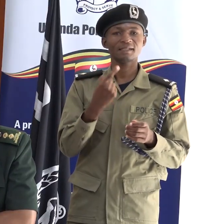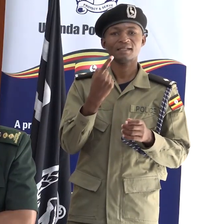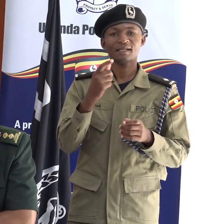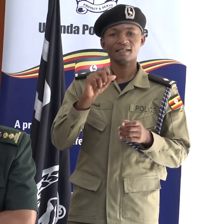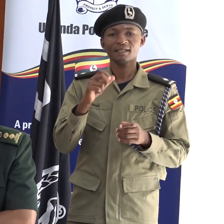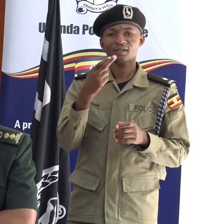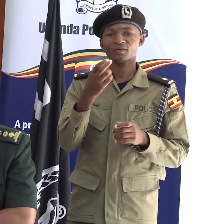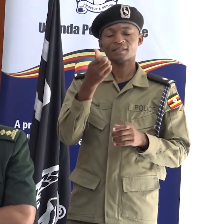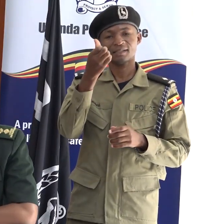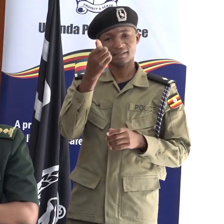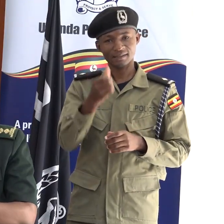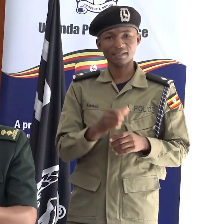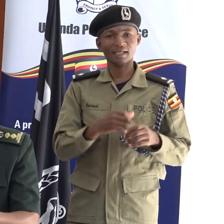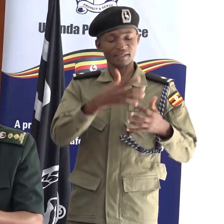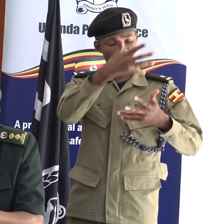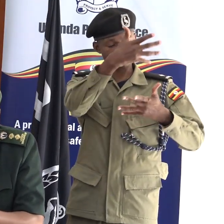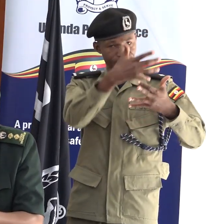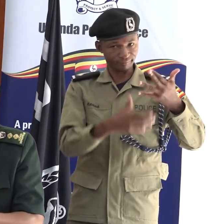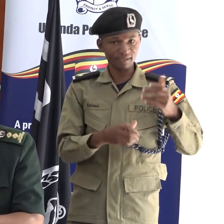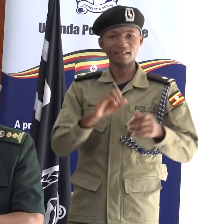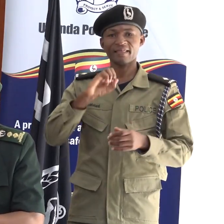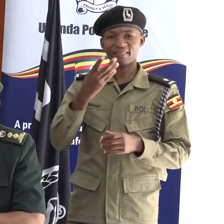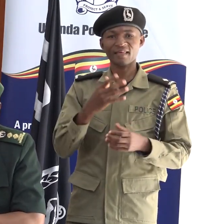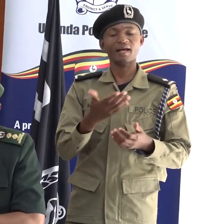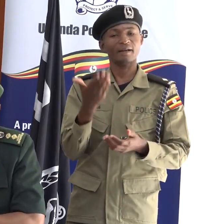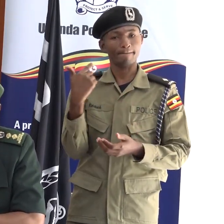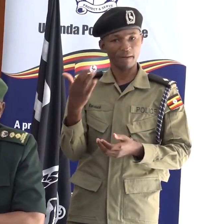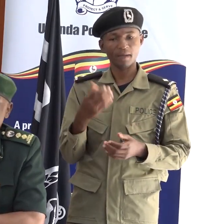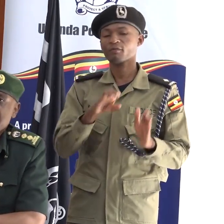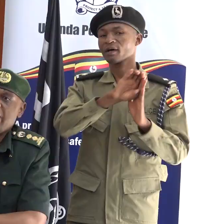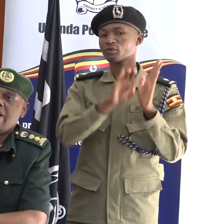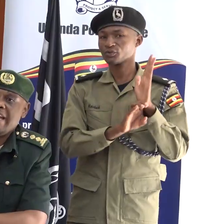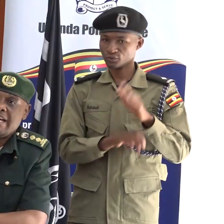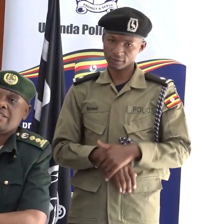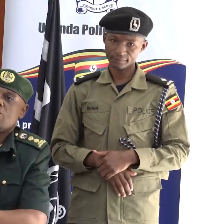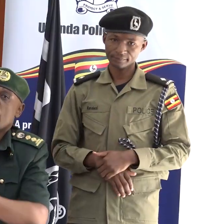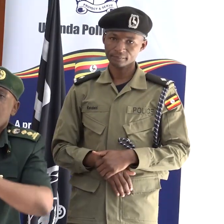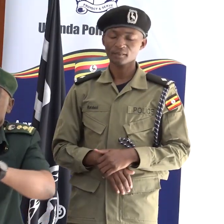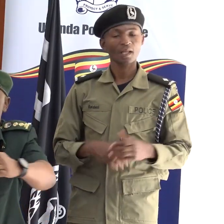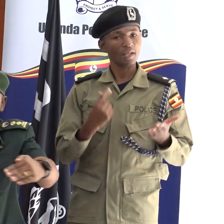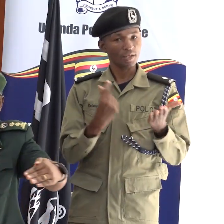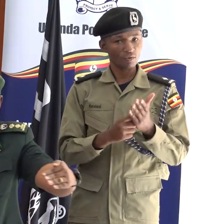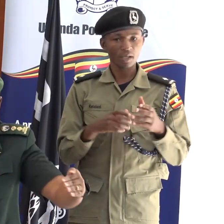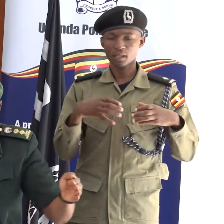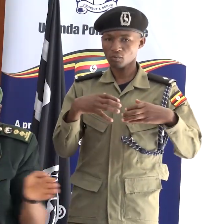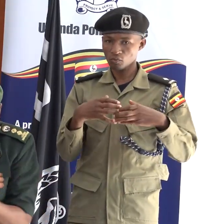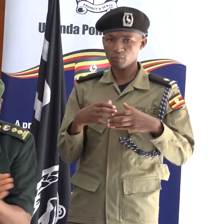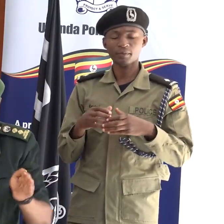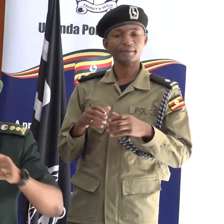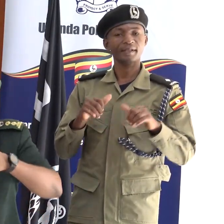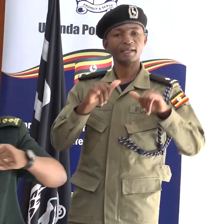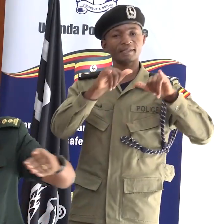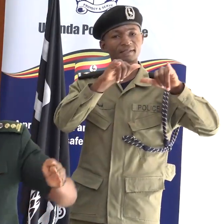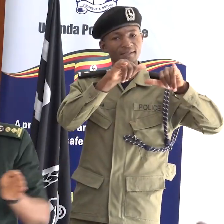1926, as listed in the third schedule of the Constitution. These are Ugandans who were living